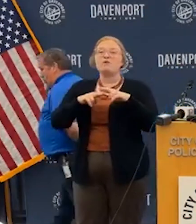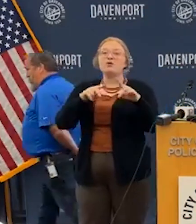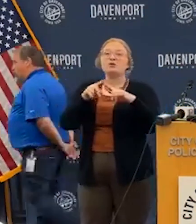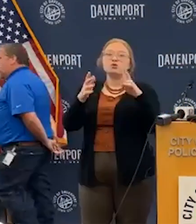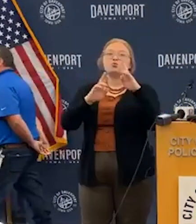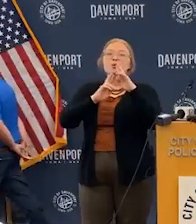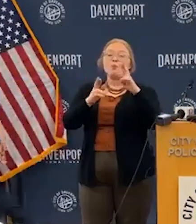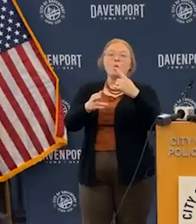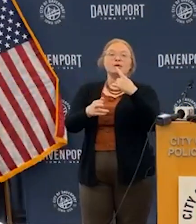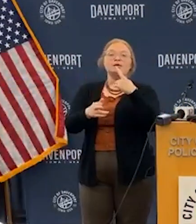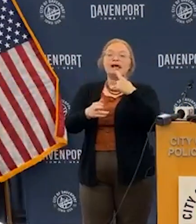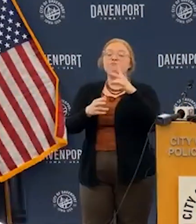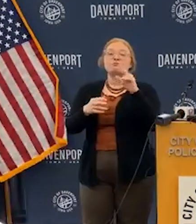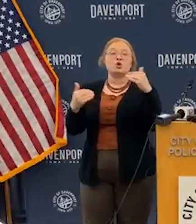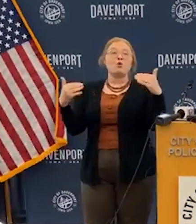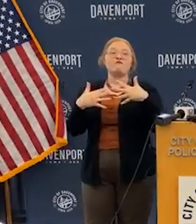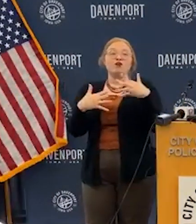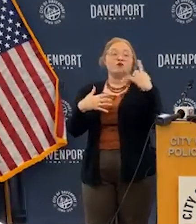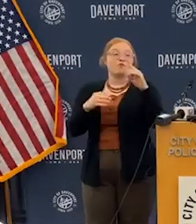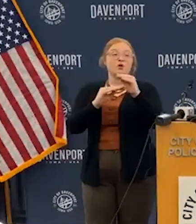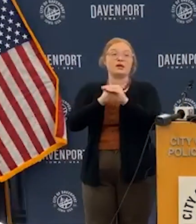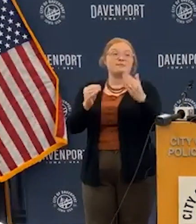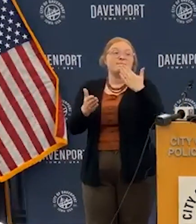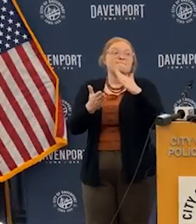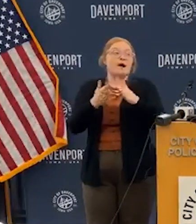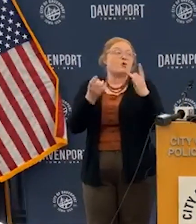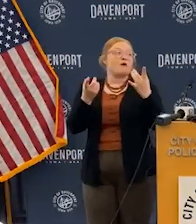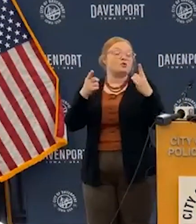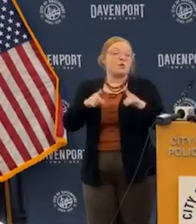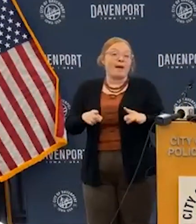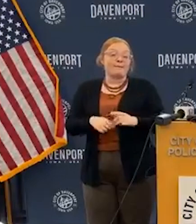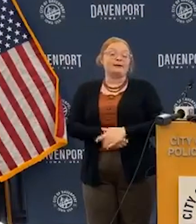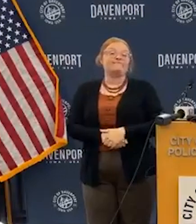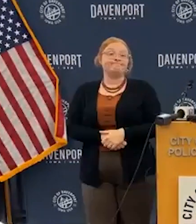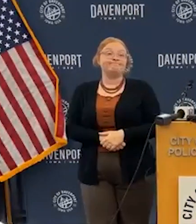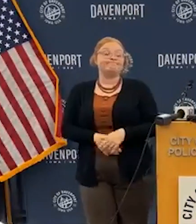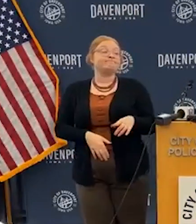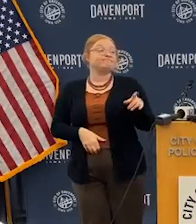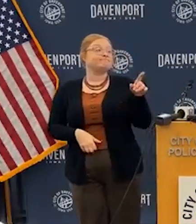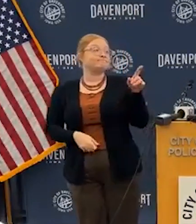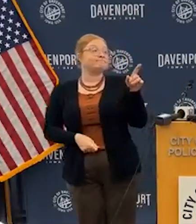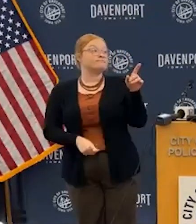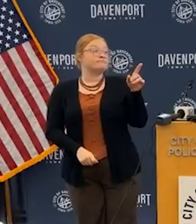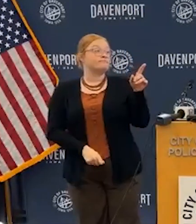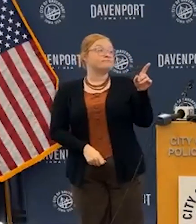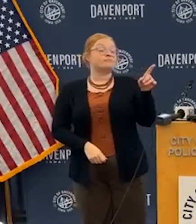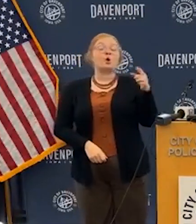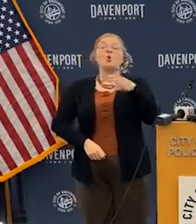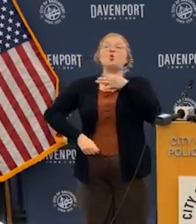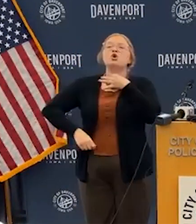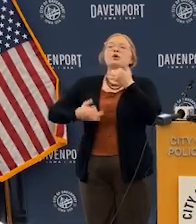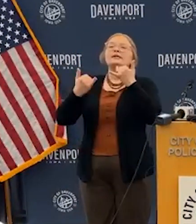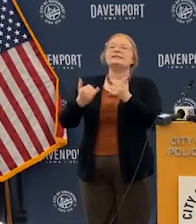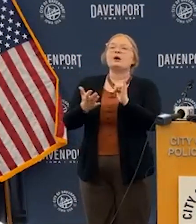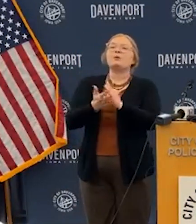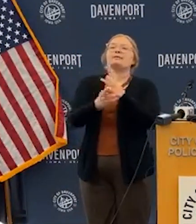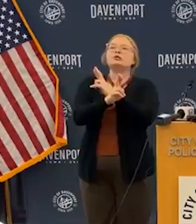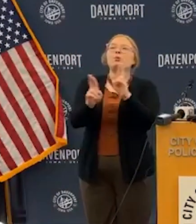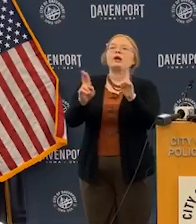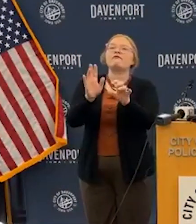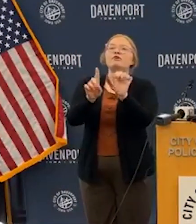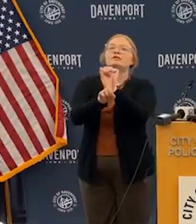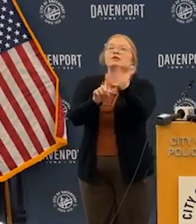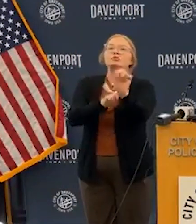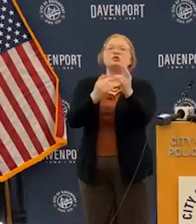Sir, did you? Yeah, if you don't mind. And then I'll Is this now a recovery situation, or is this changed to a rescue situation? When